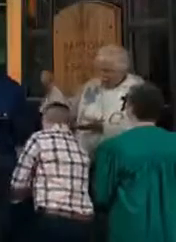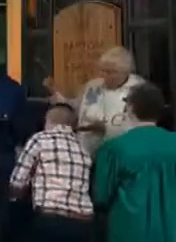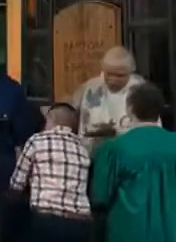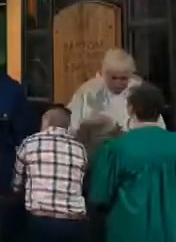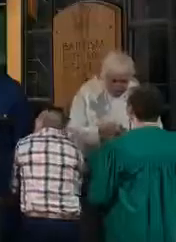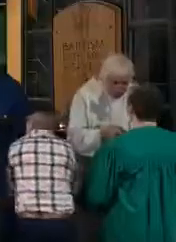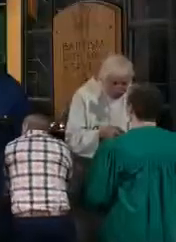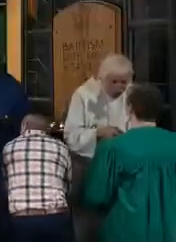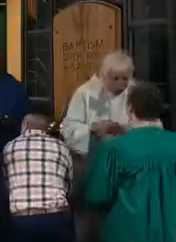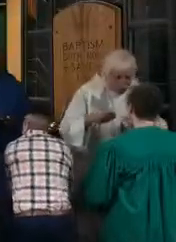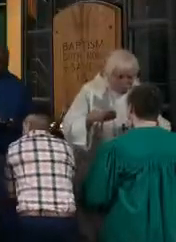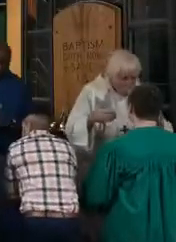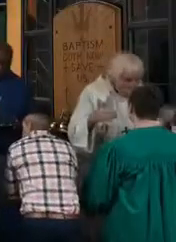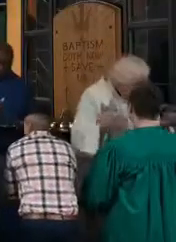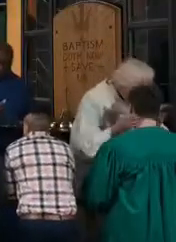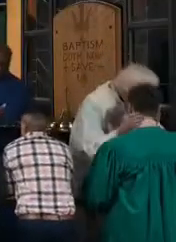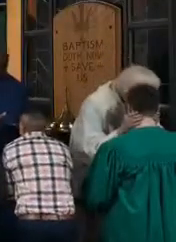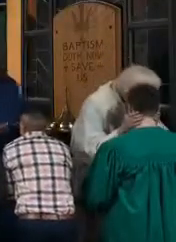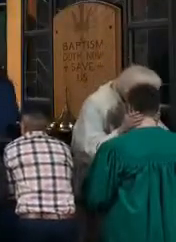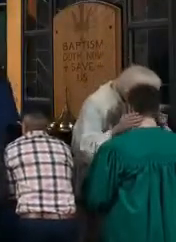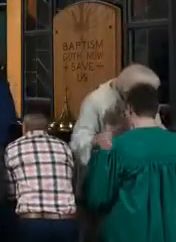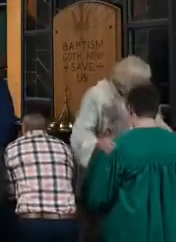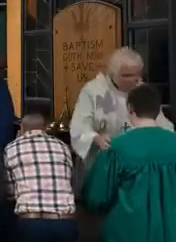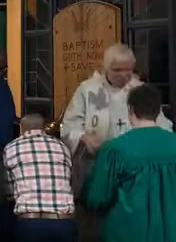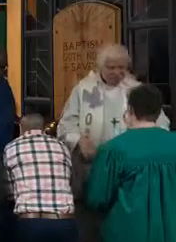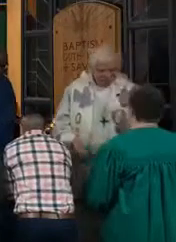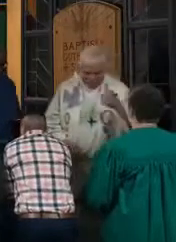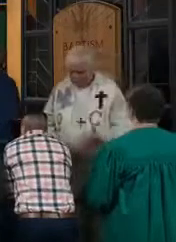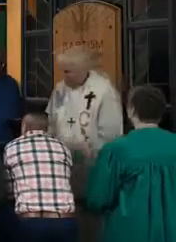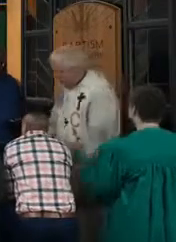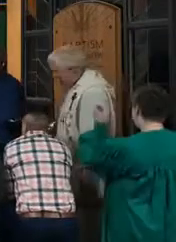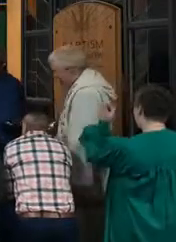resurrected into your heart forever. Jesus is risen.